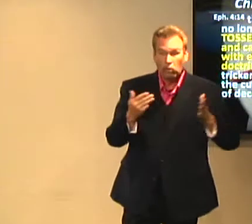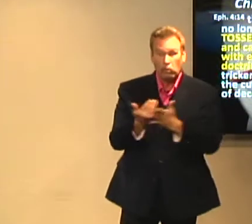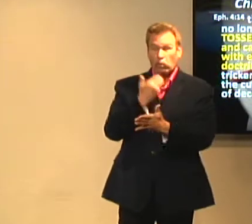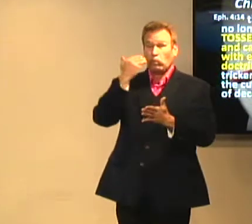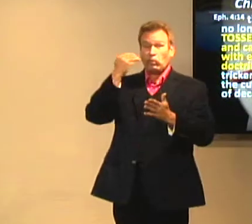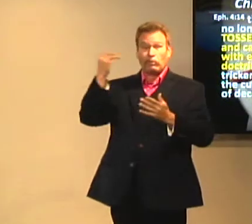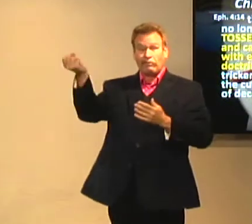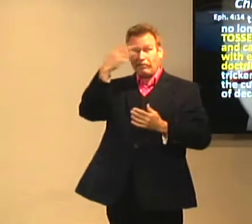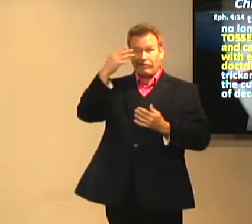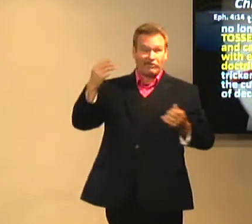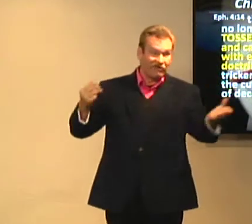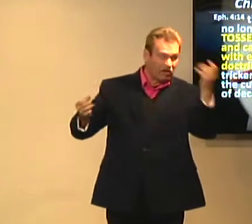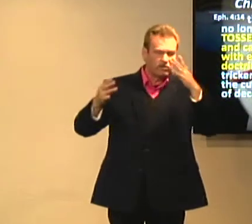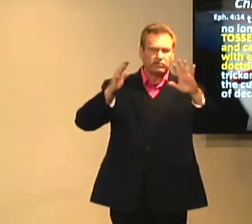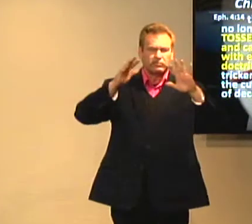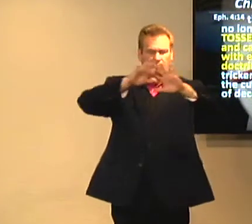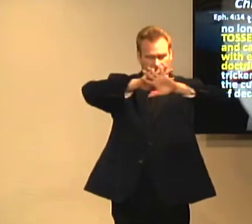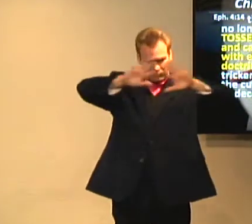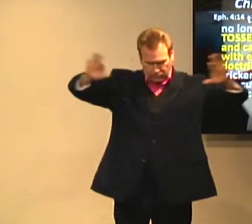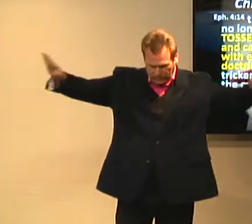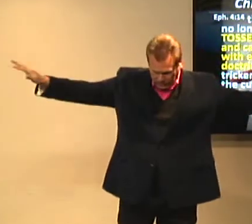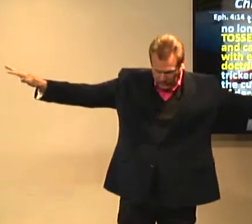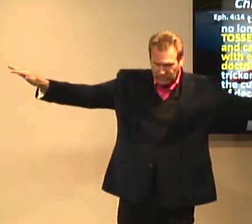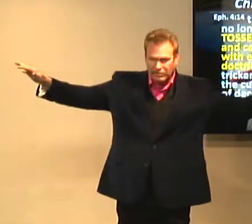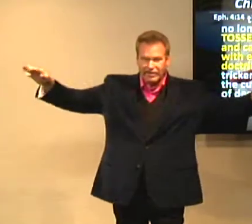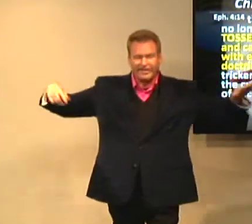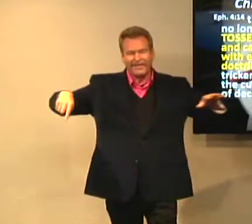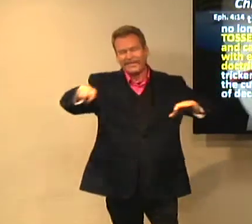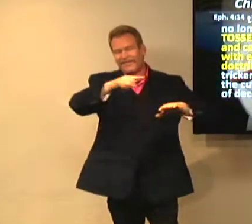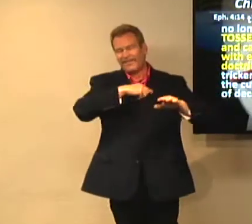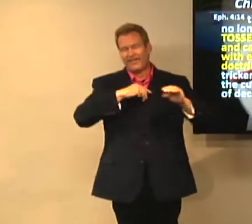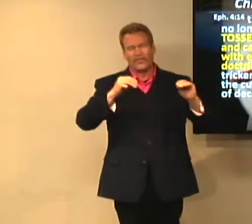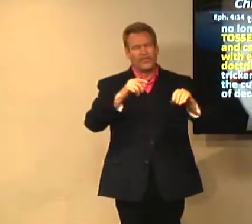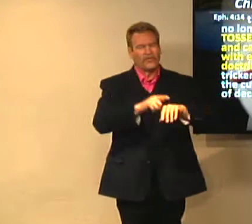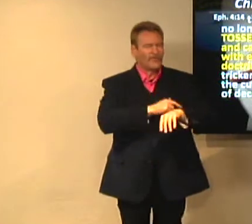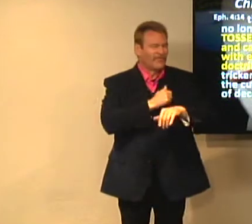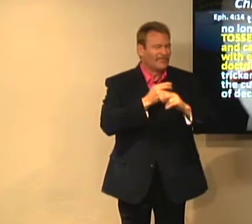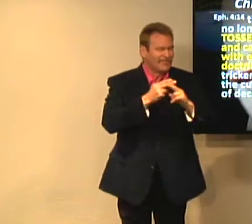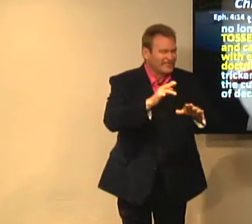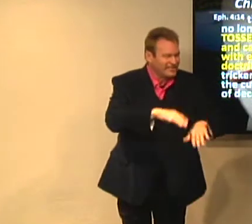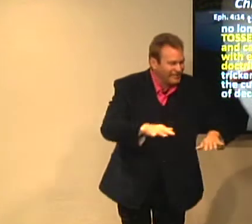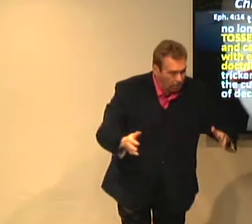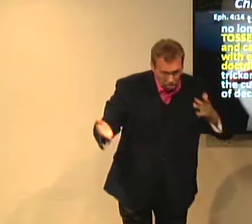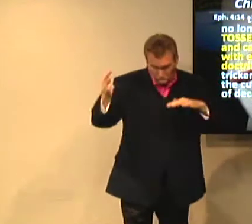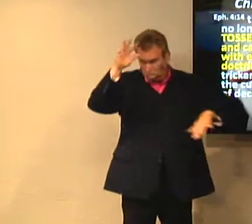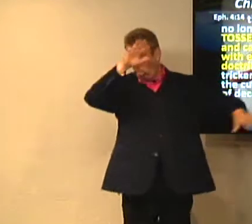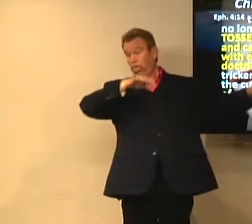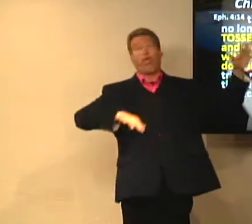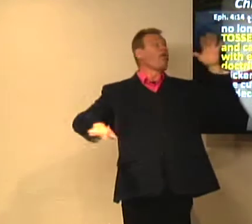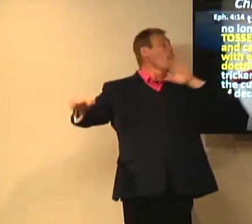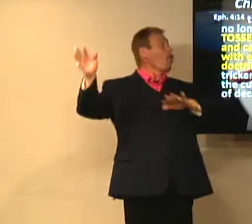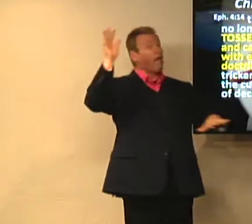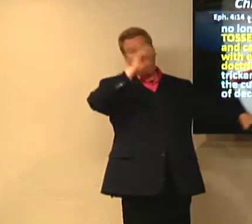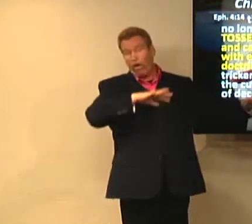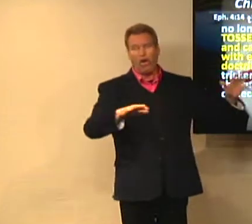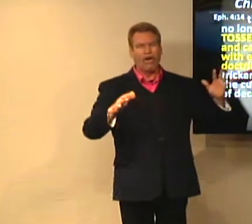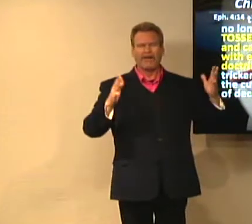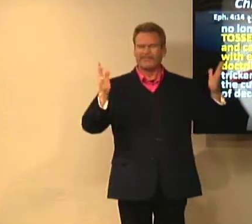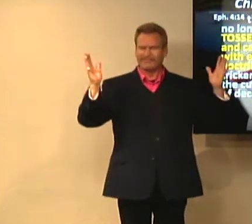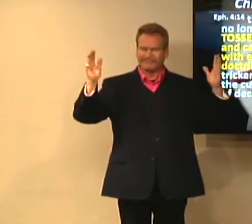It's like the waves, like, and the wind that's blowing the things around. And like young children, they